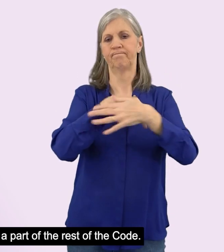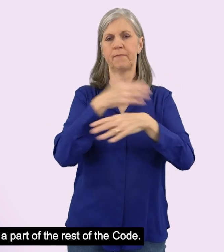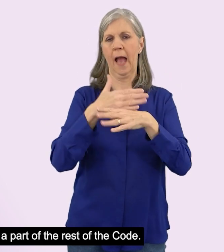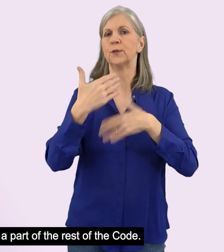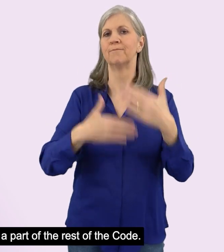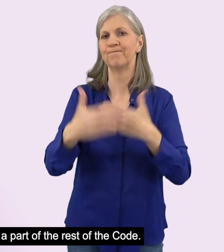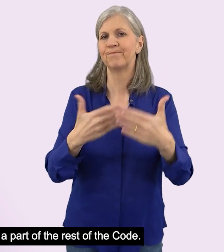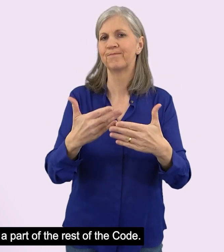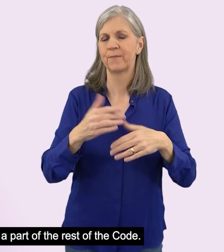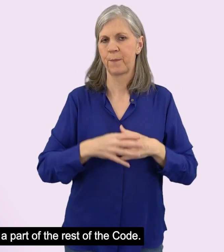the rest of the code.